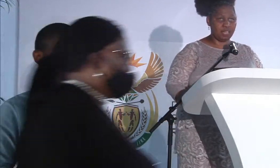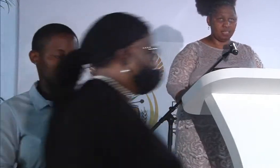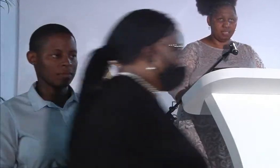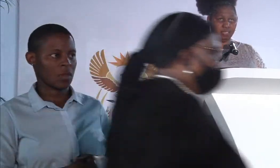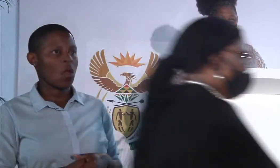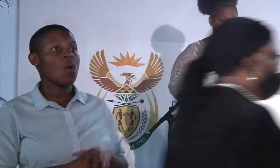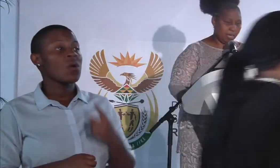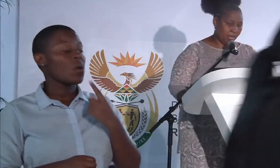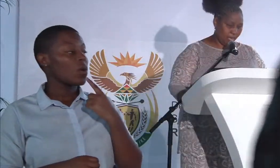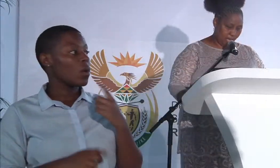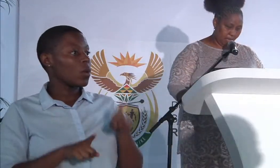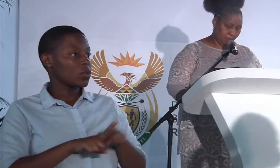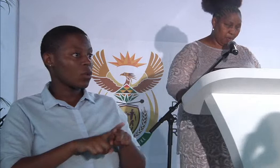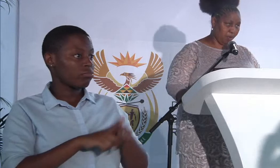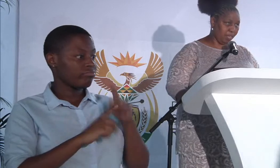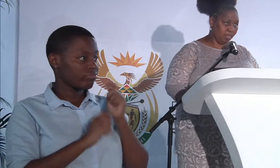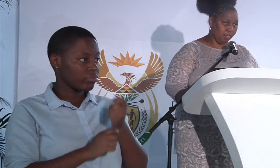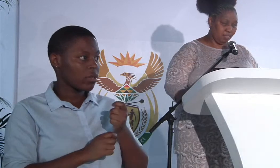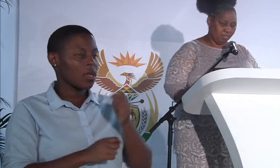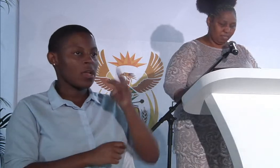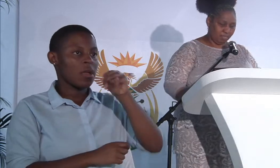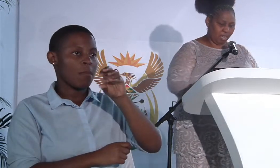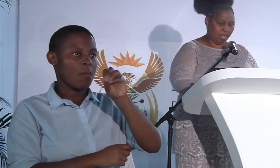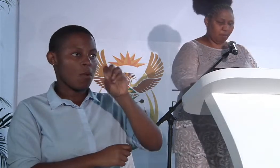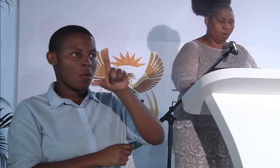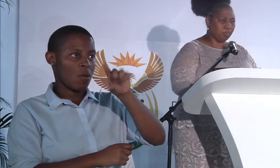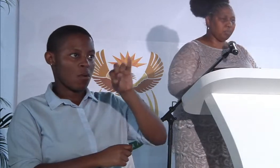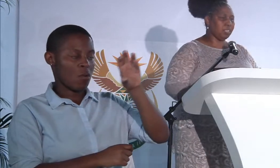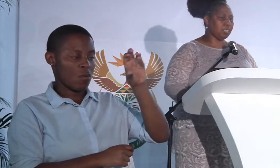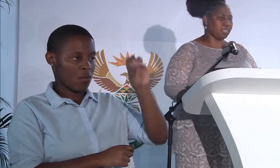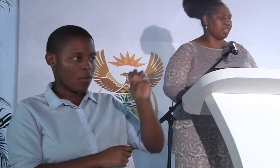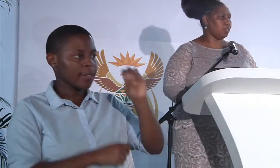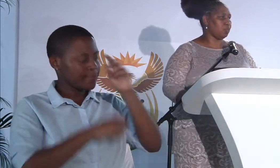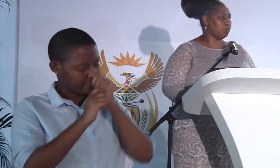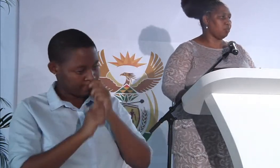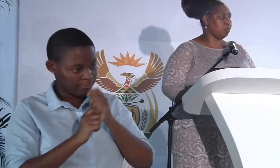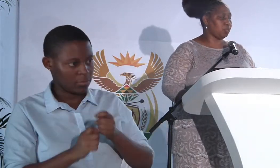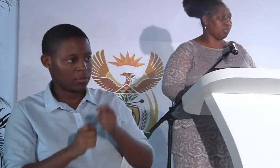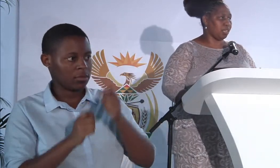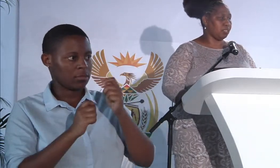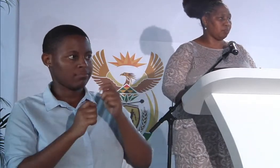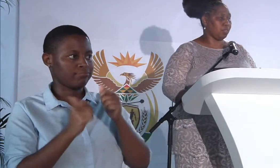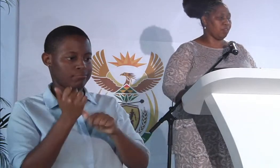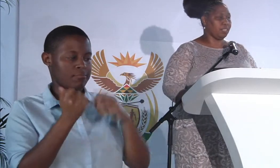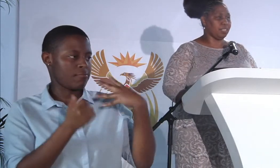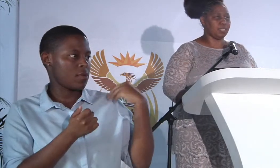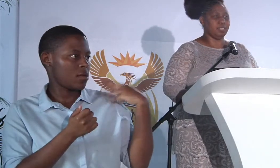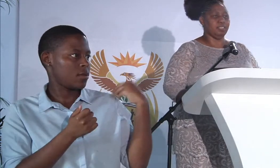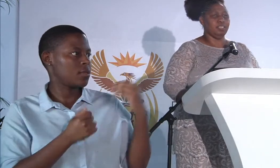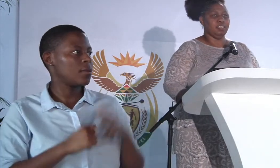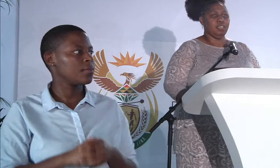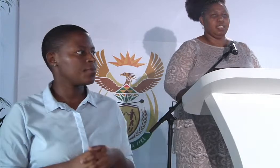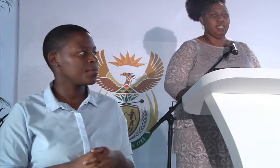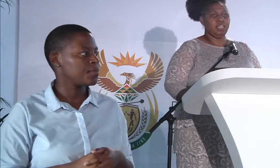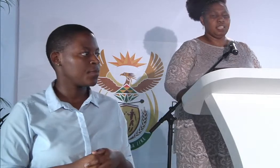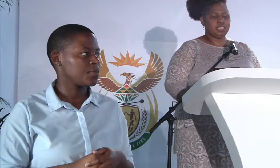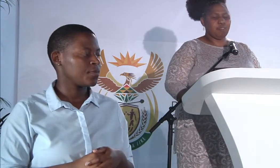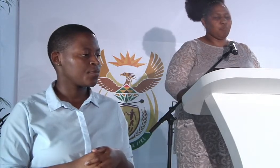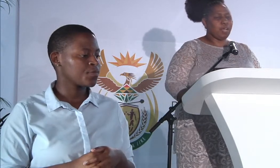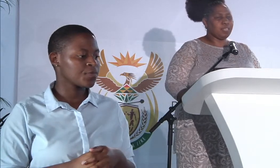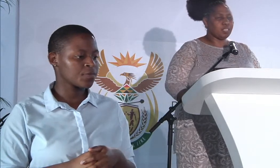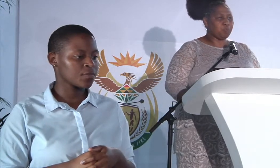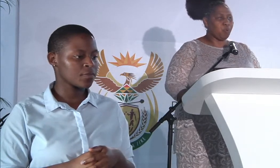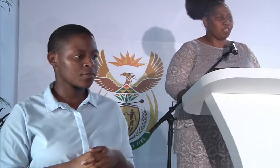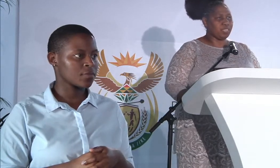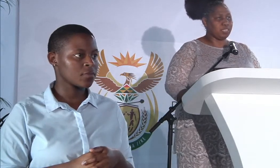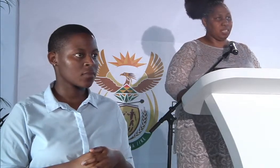Minister, Me Moloi. What we decided to do so that we don't, is everyone